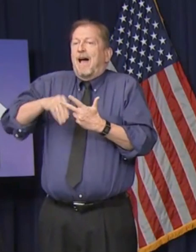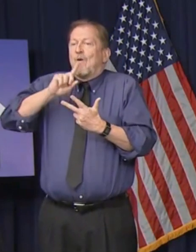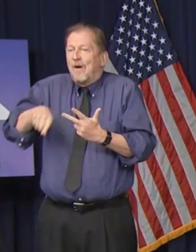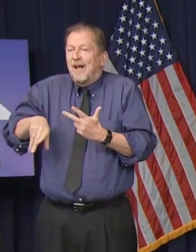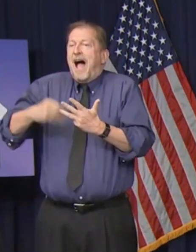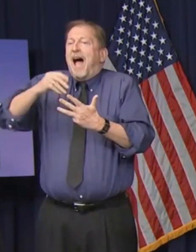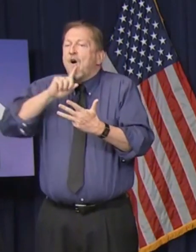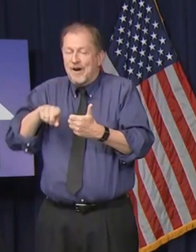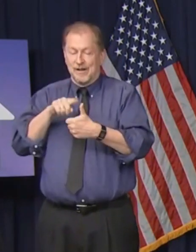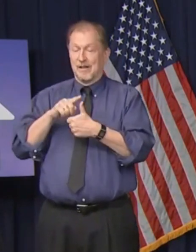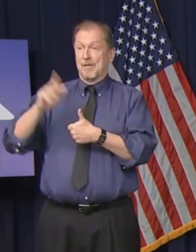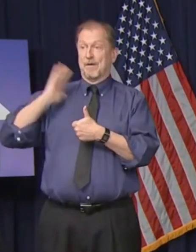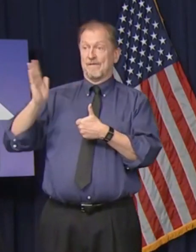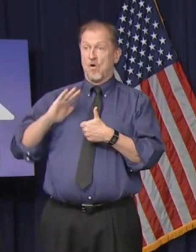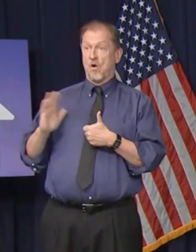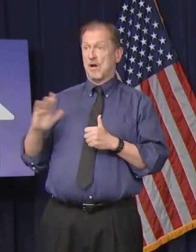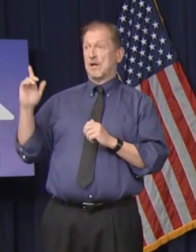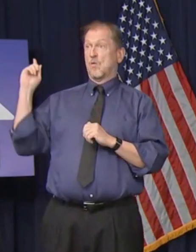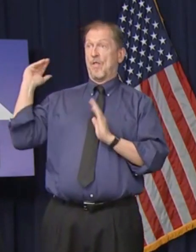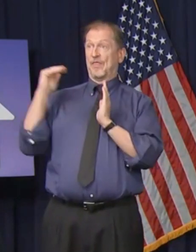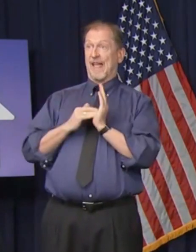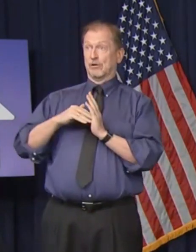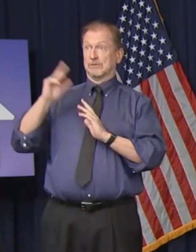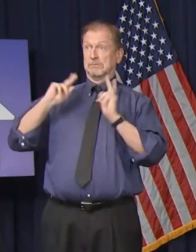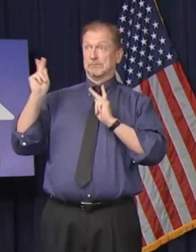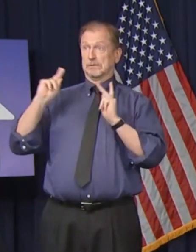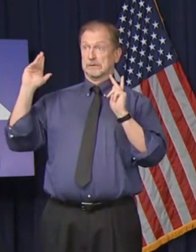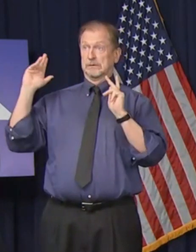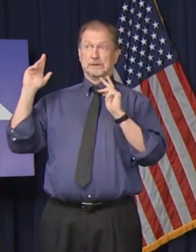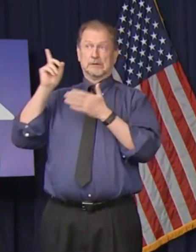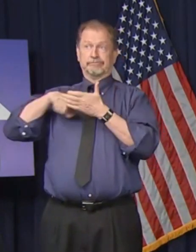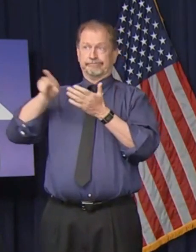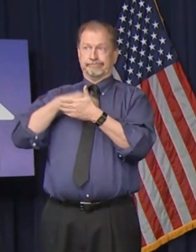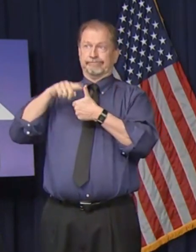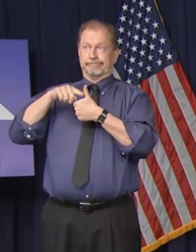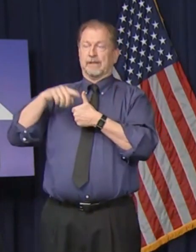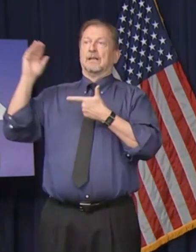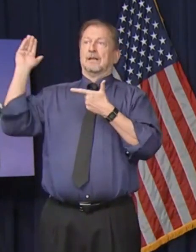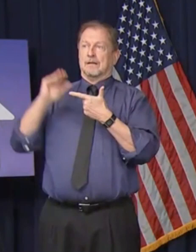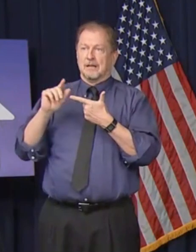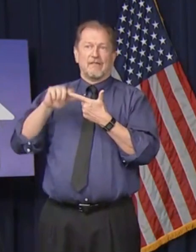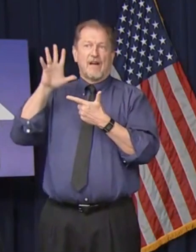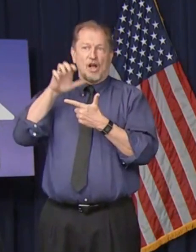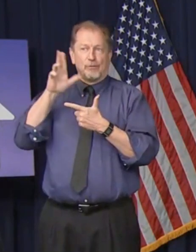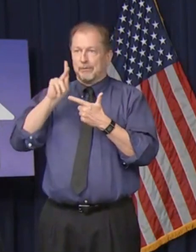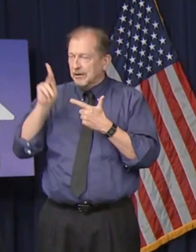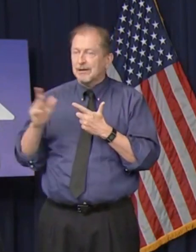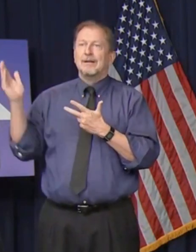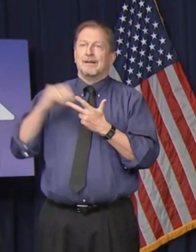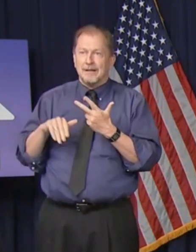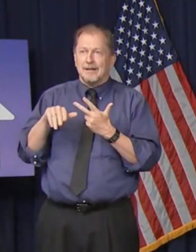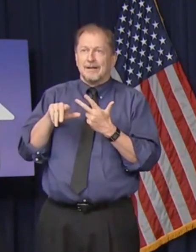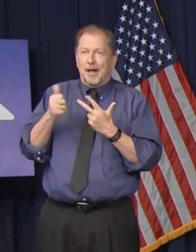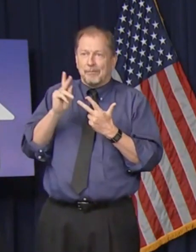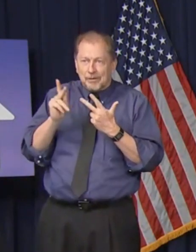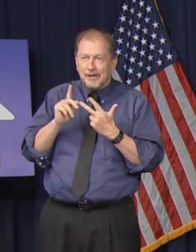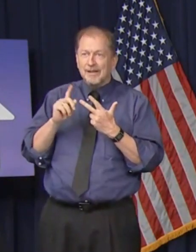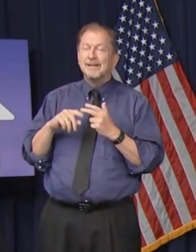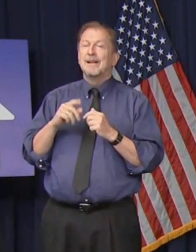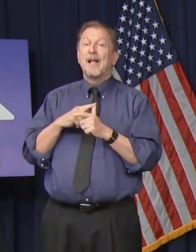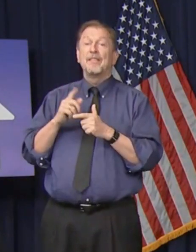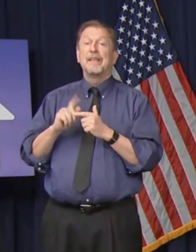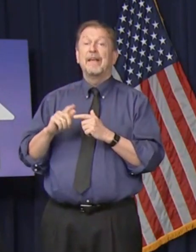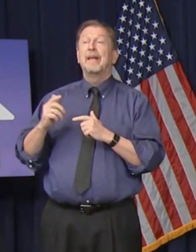and then we said no gatherings of a smaller size, because we learned more. Then we said, you know, no, you know, restaurants and bars can't